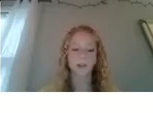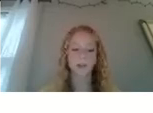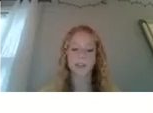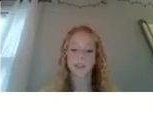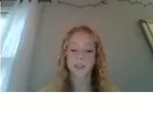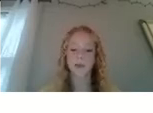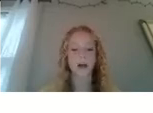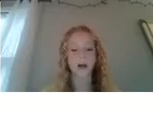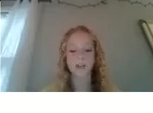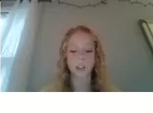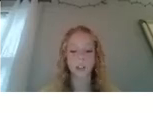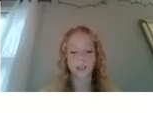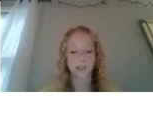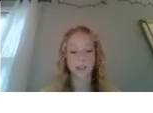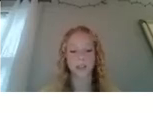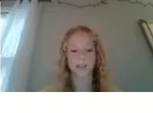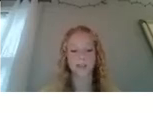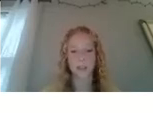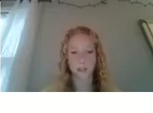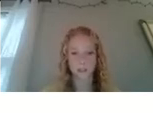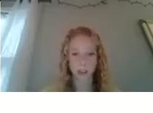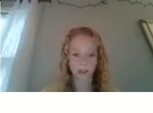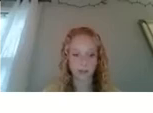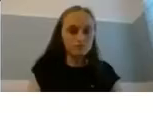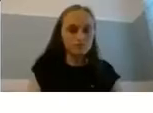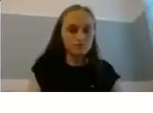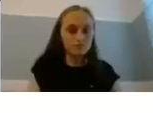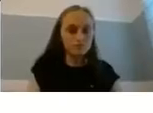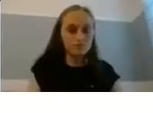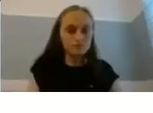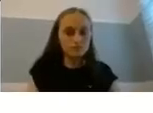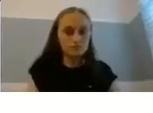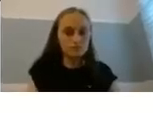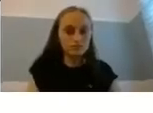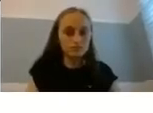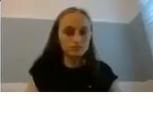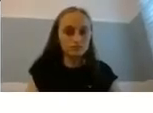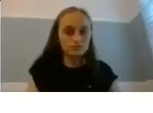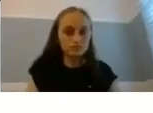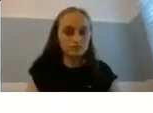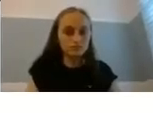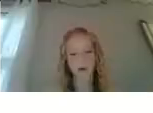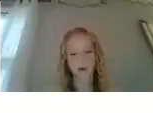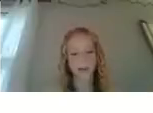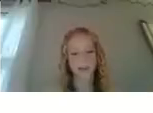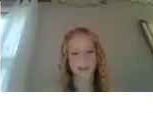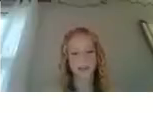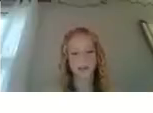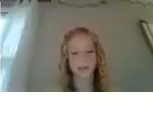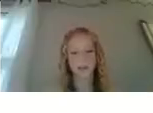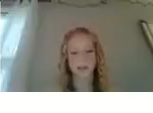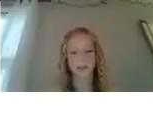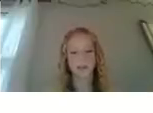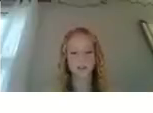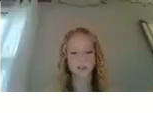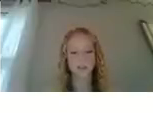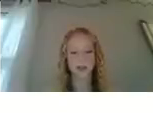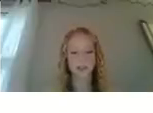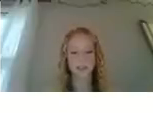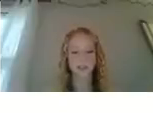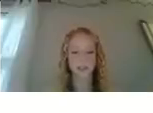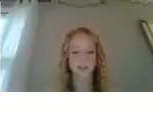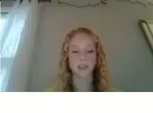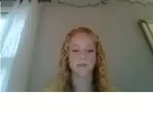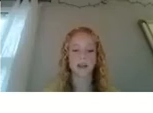for their personal identity while others don't consider their deafness a defining feature but regardless it's extremely important that the deaf community receives the